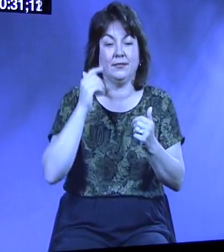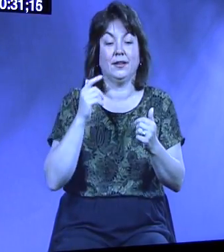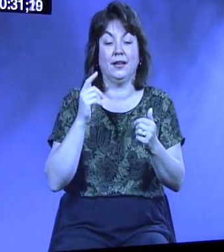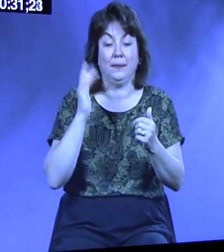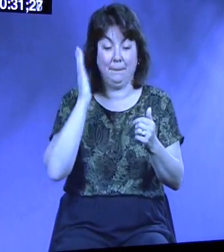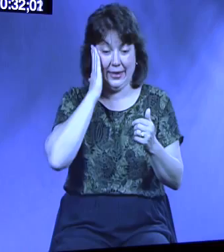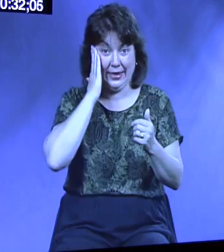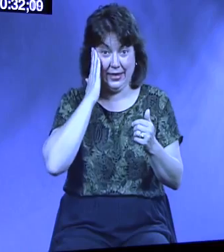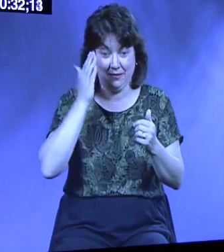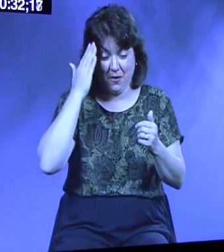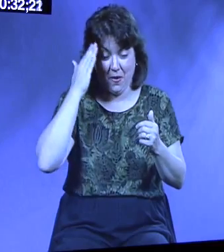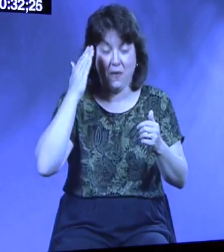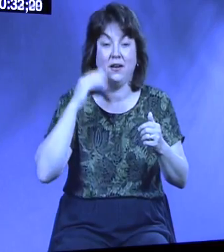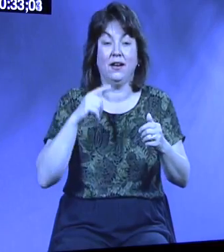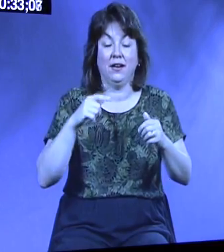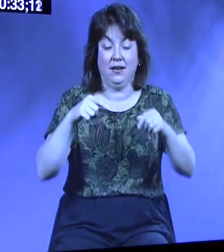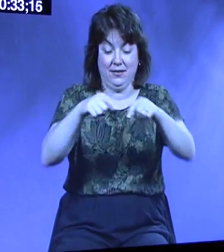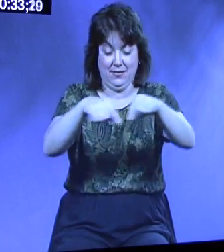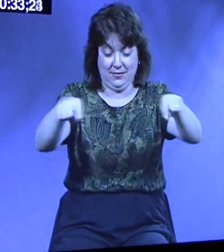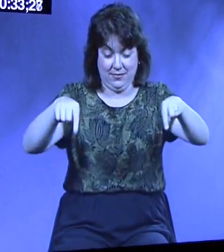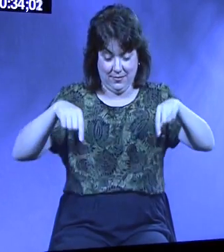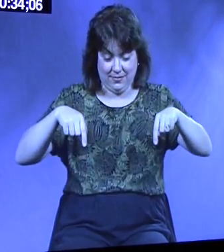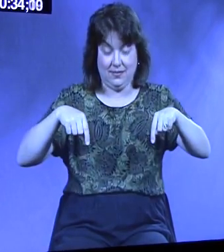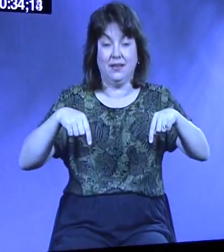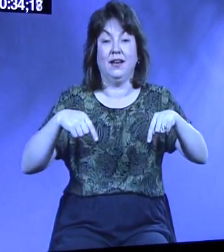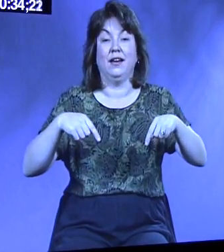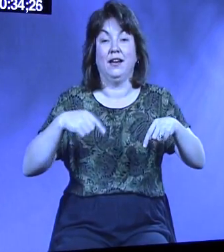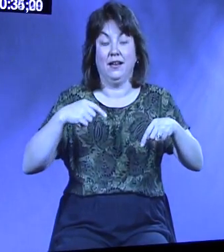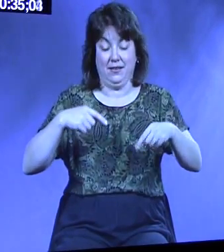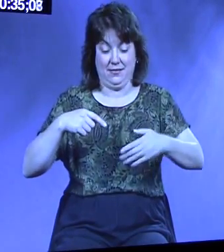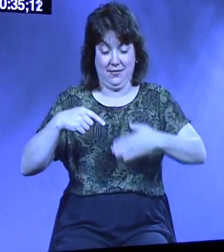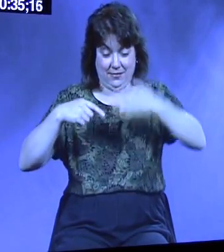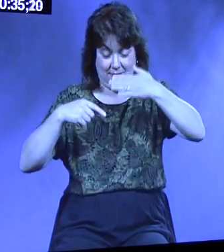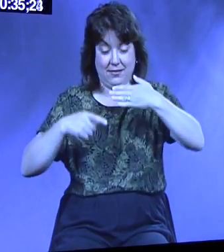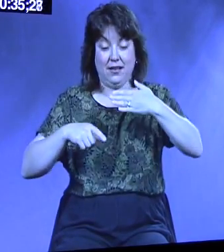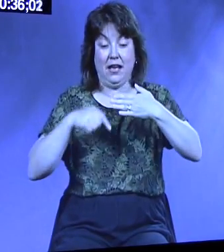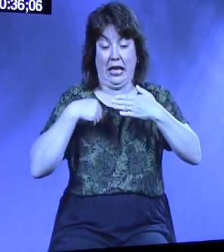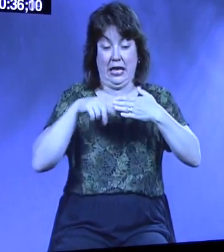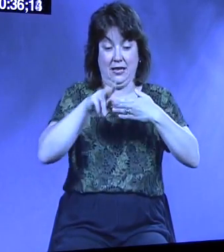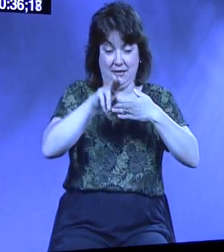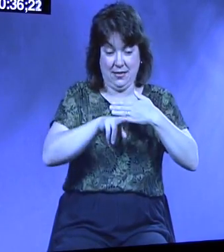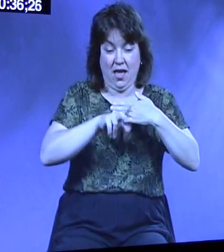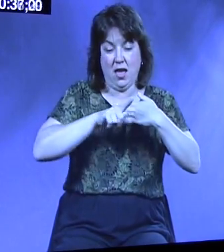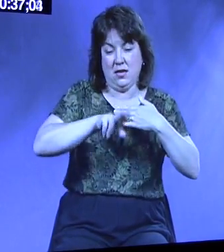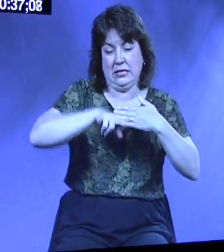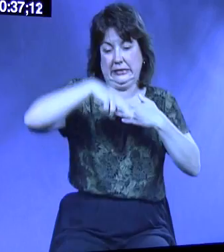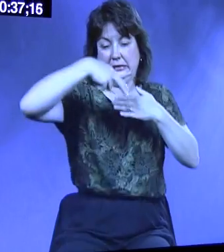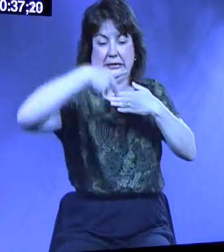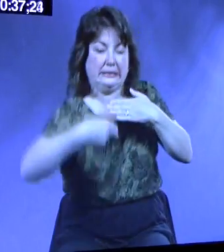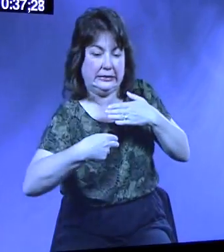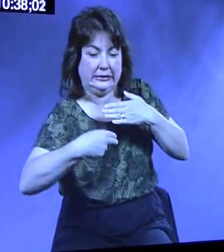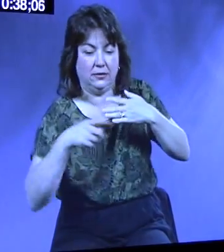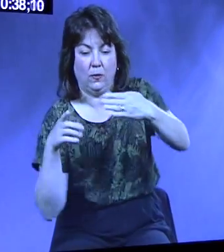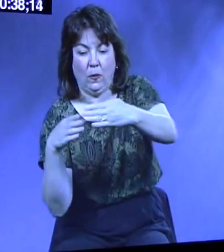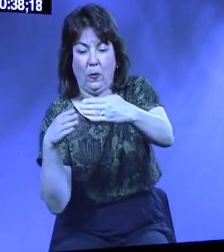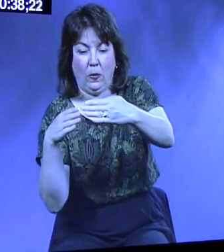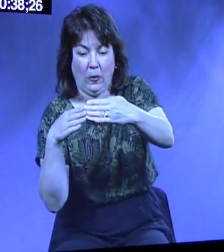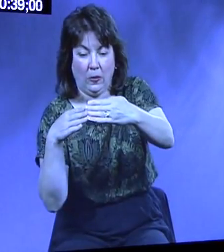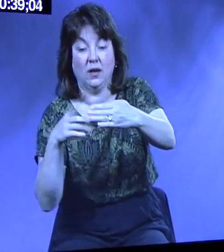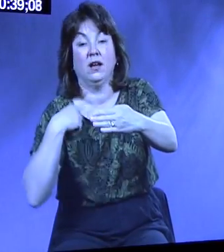really wanted to go to bed, but I couldn't figure out how to do it. And finally I had a brilliant idea. I decided to put a